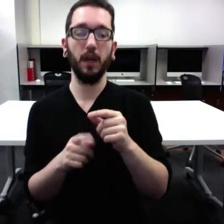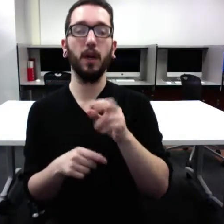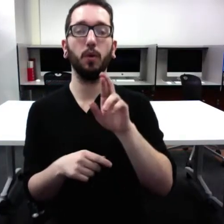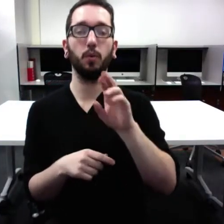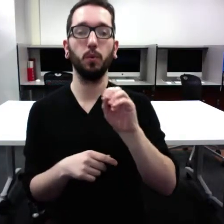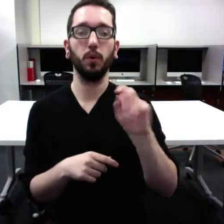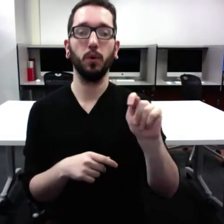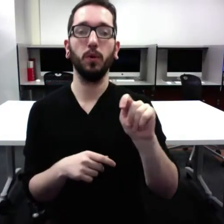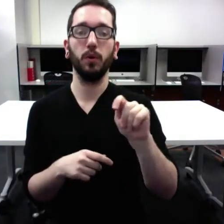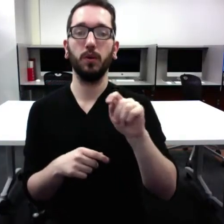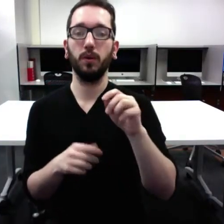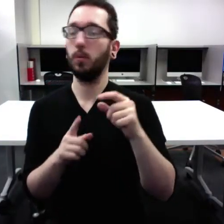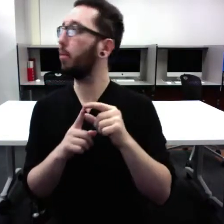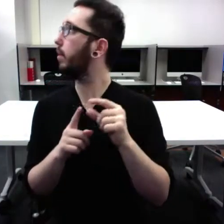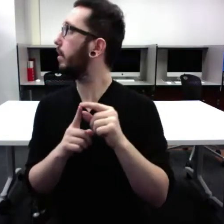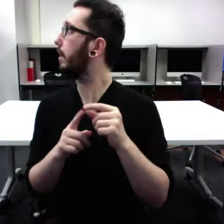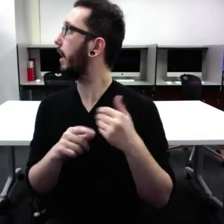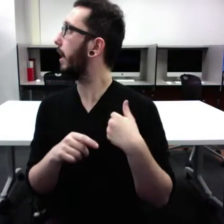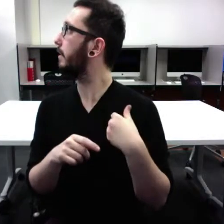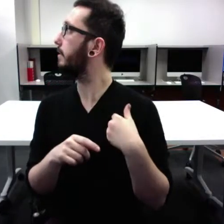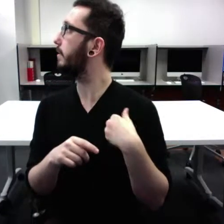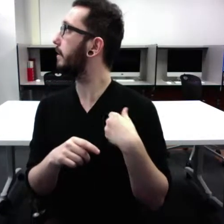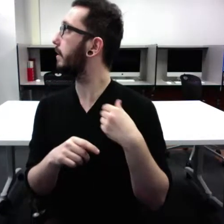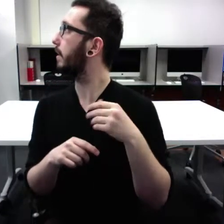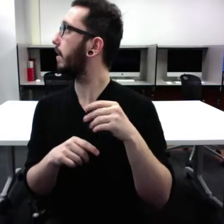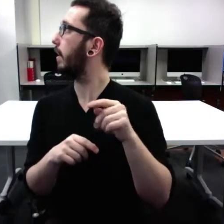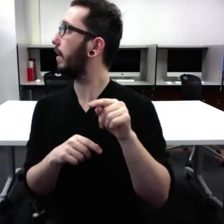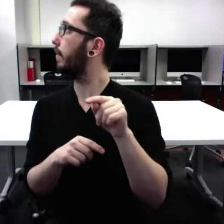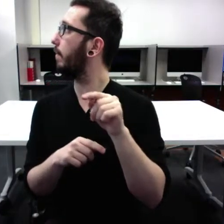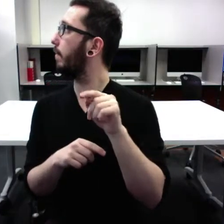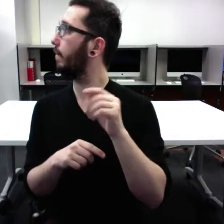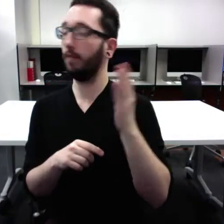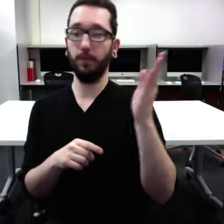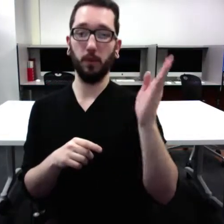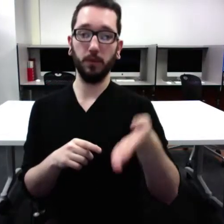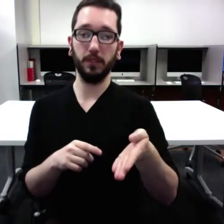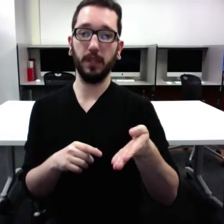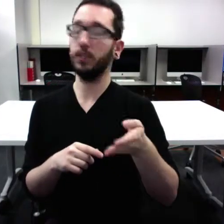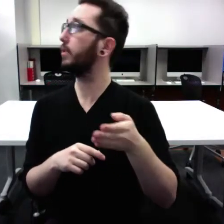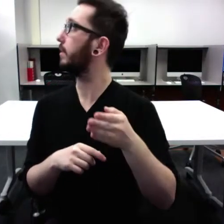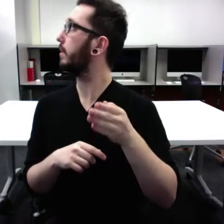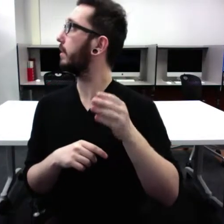a suffix will follow a hyphen, and a prefix will precede a hyphen.